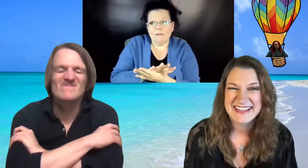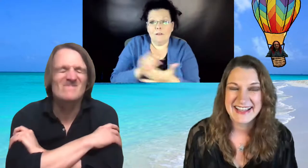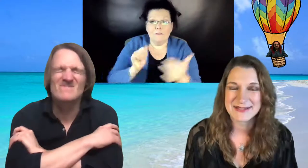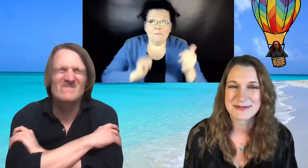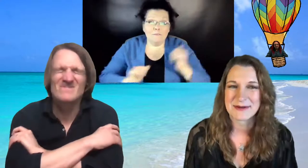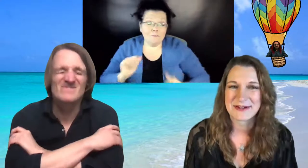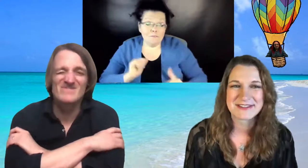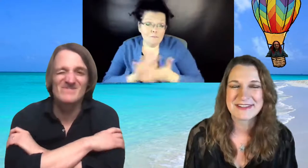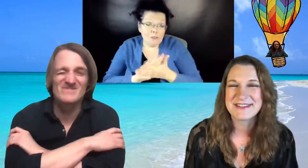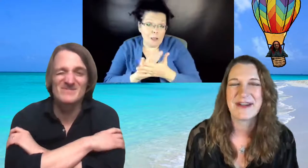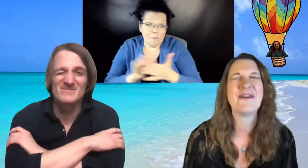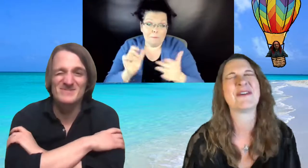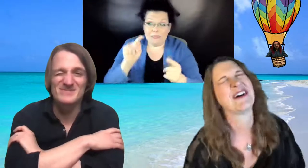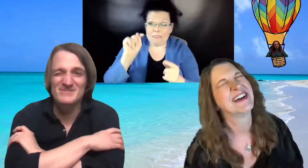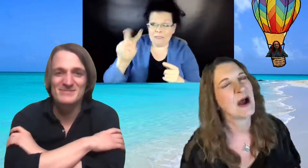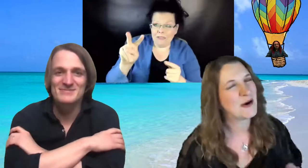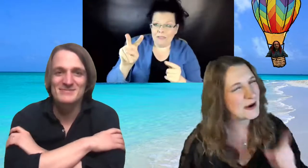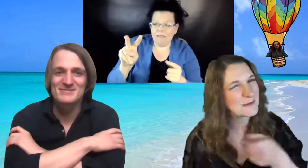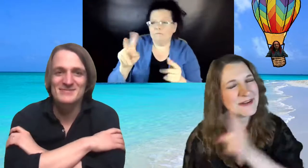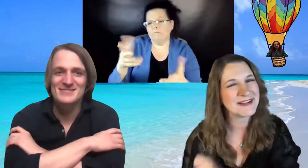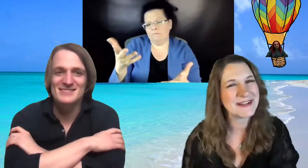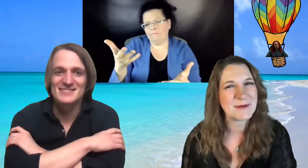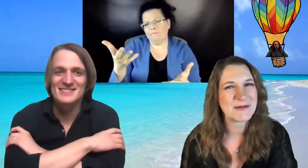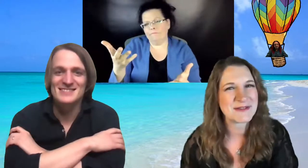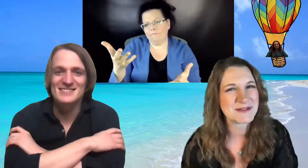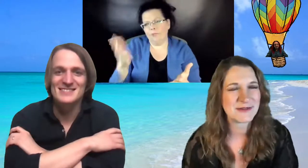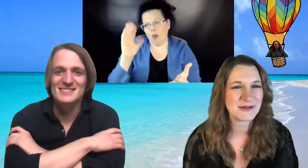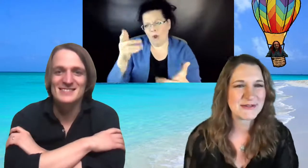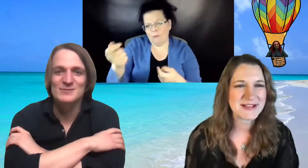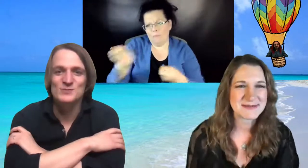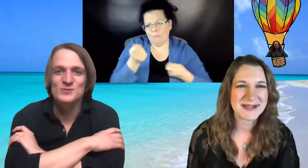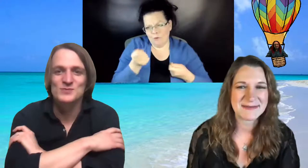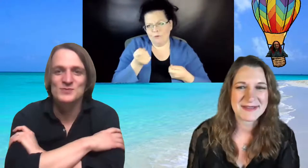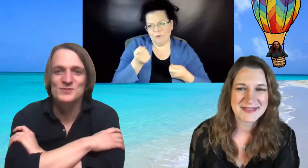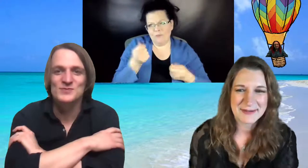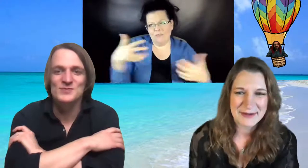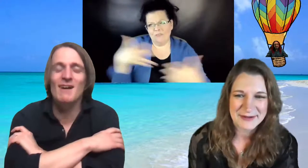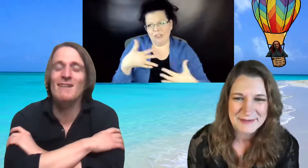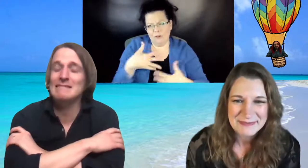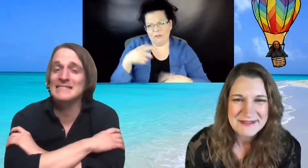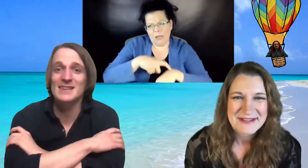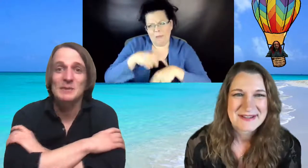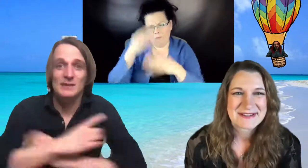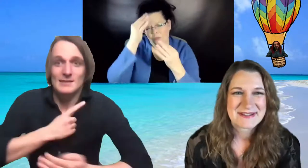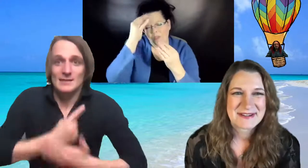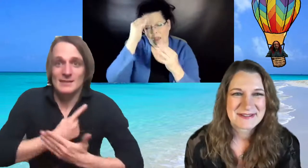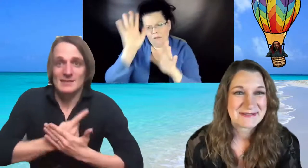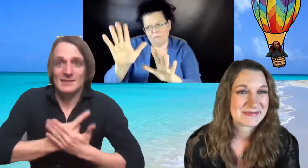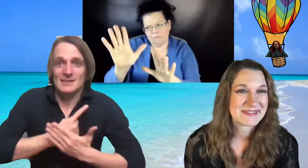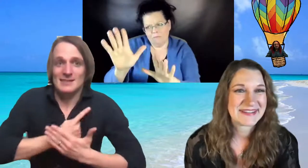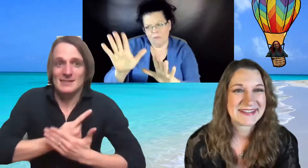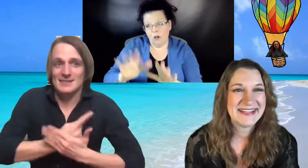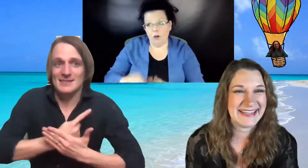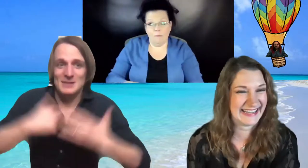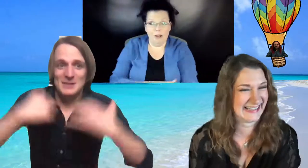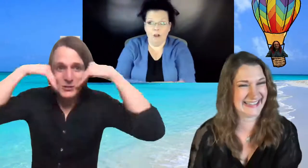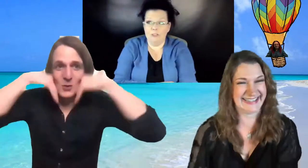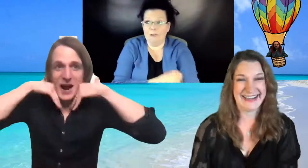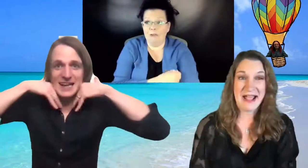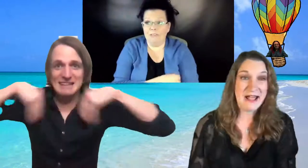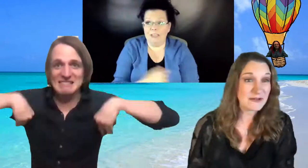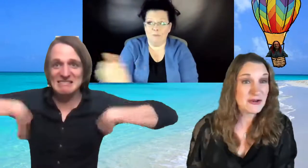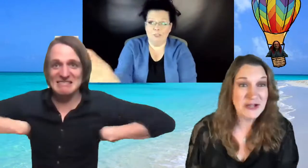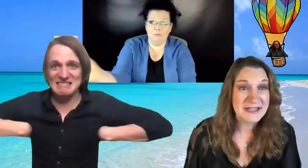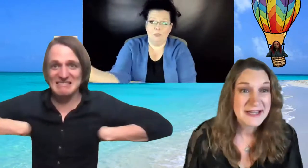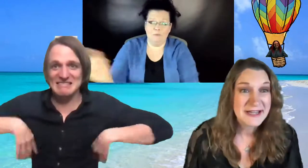TV, that's where, as long as, all right, we're going to get you over this fear. You've got some time to think about it. So... My heart